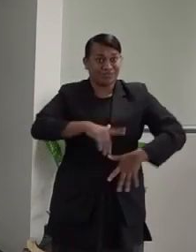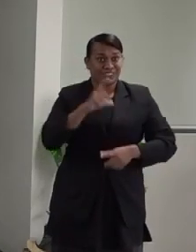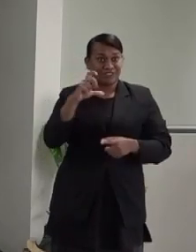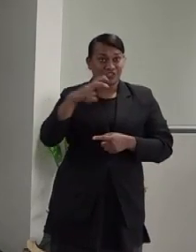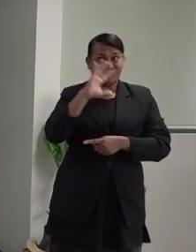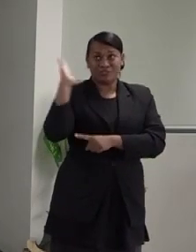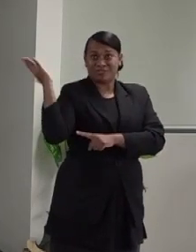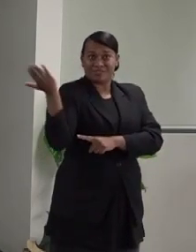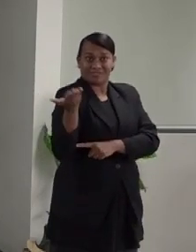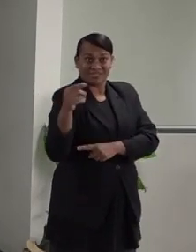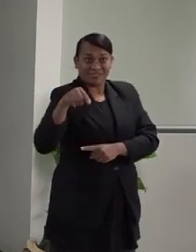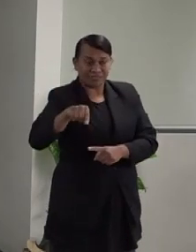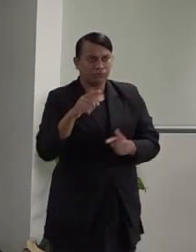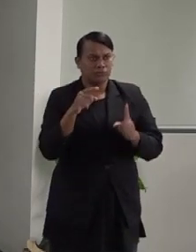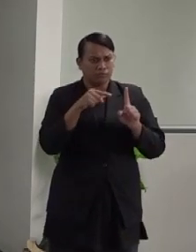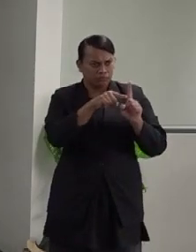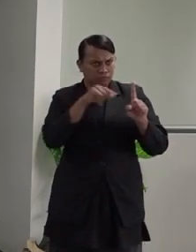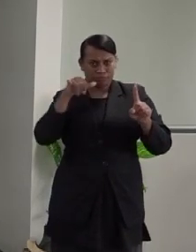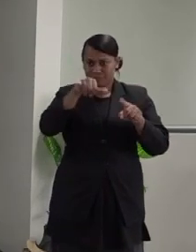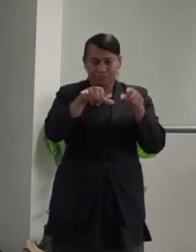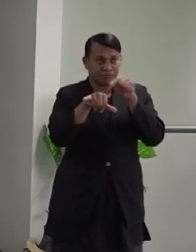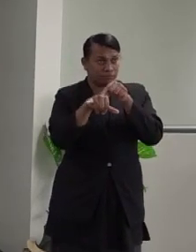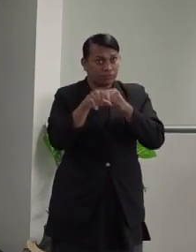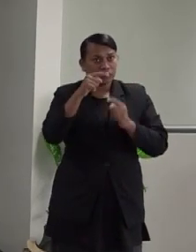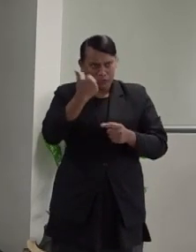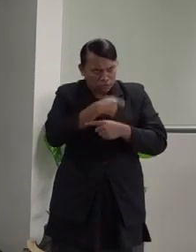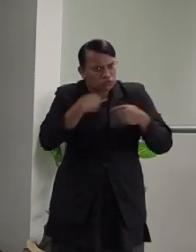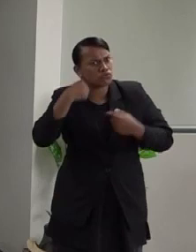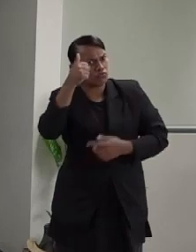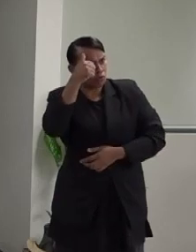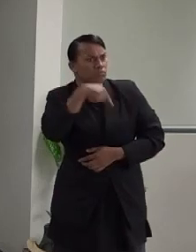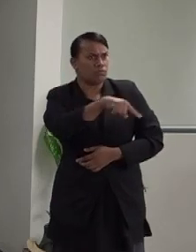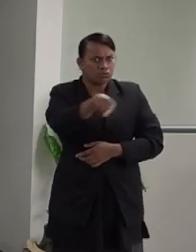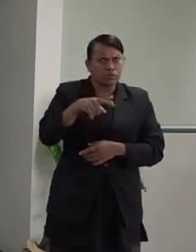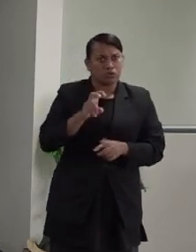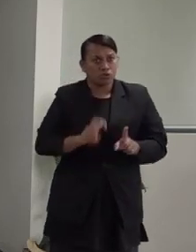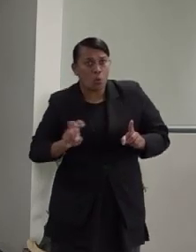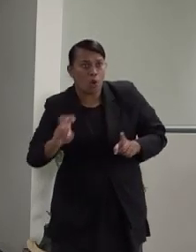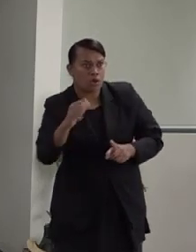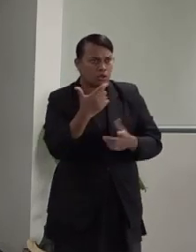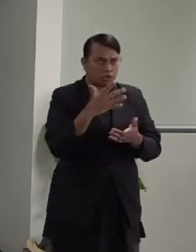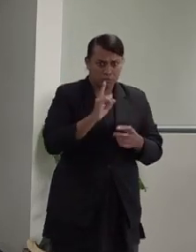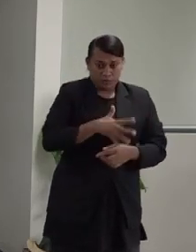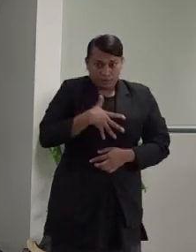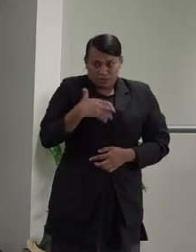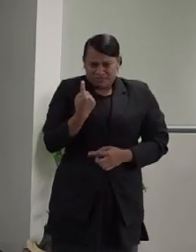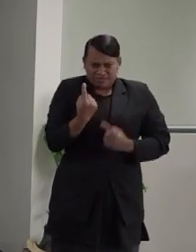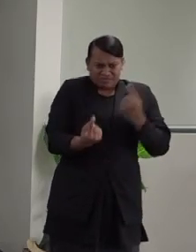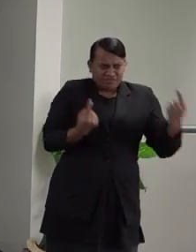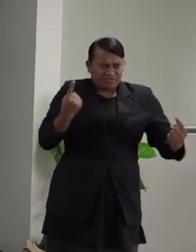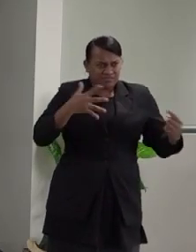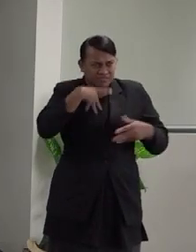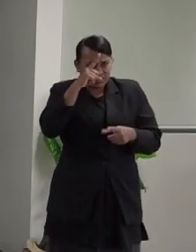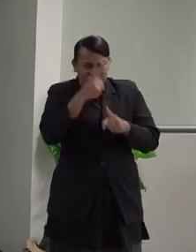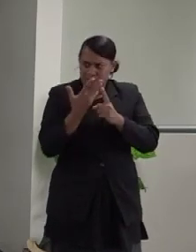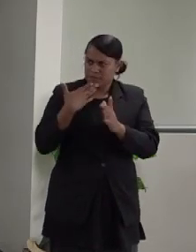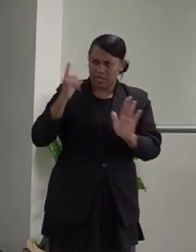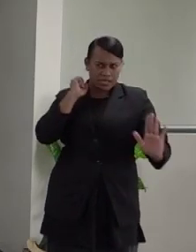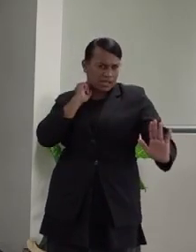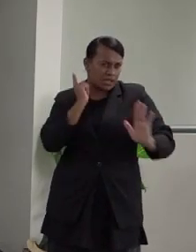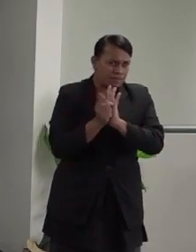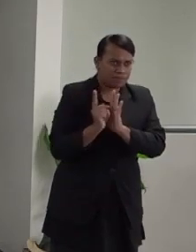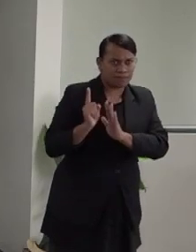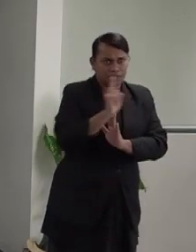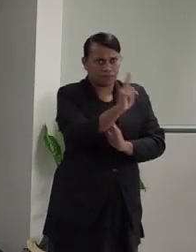That is why we did not hesitate in shutting down movement into and out of the Voreqe confined area. No one